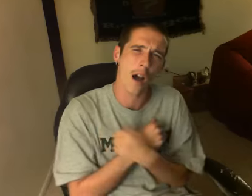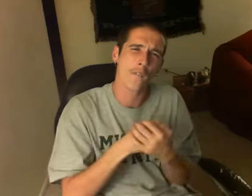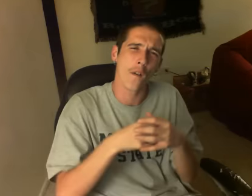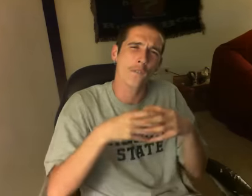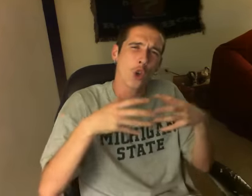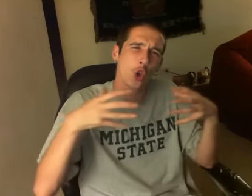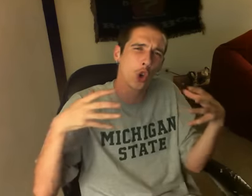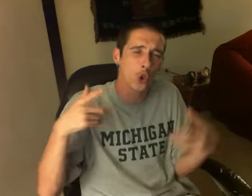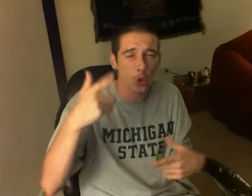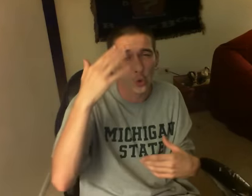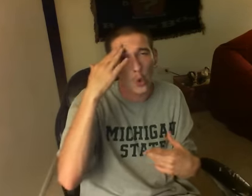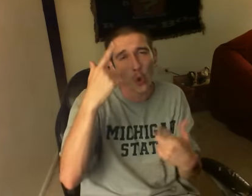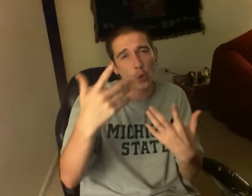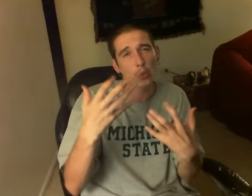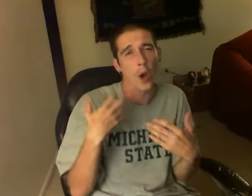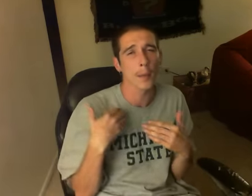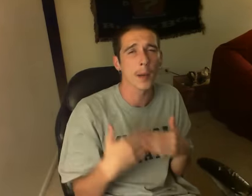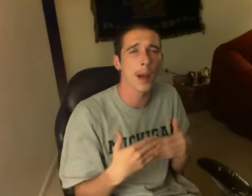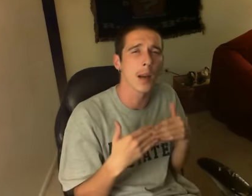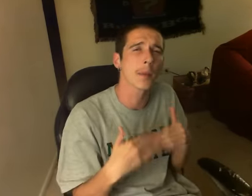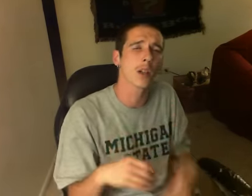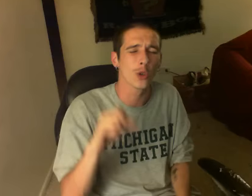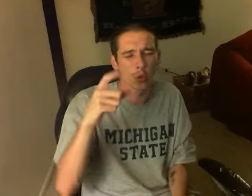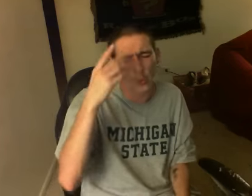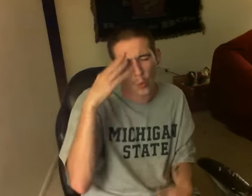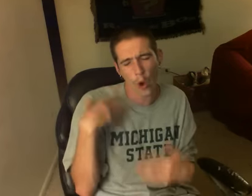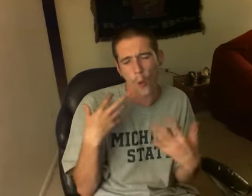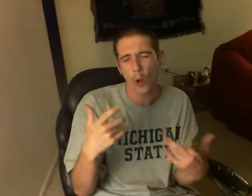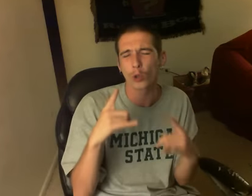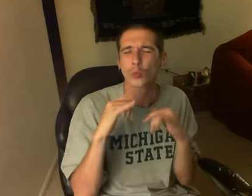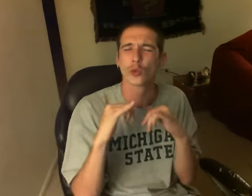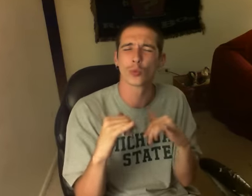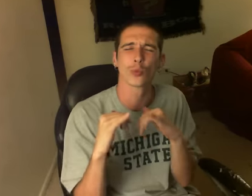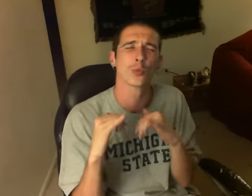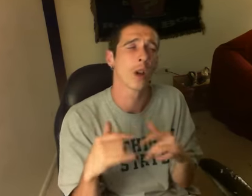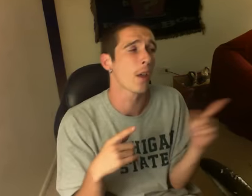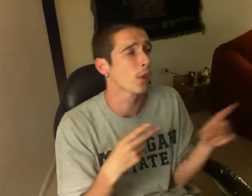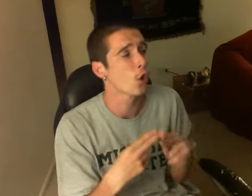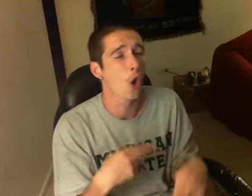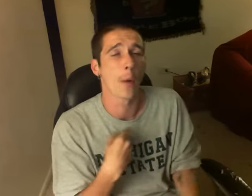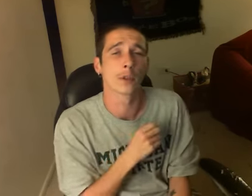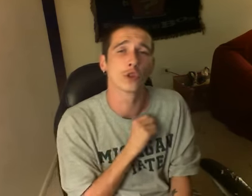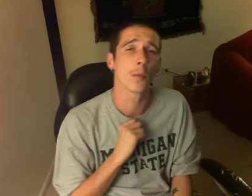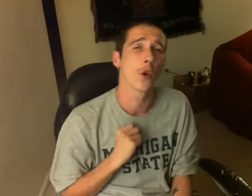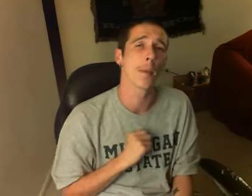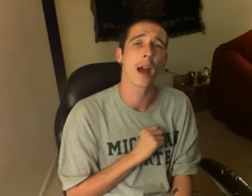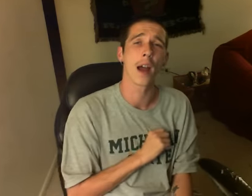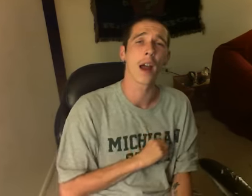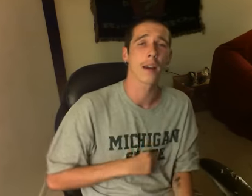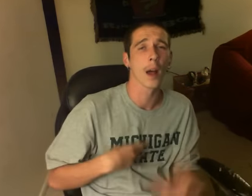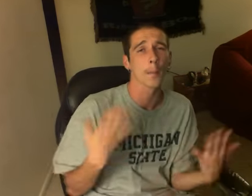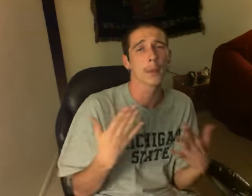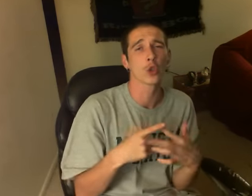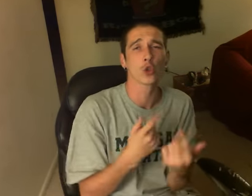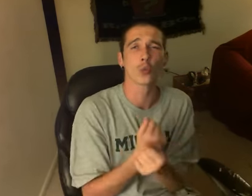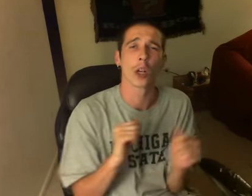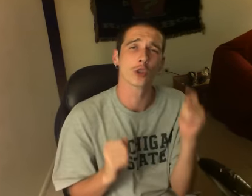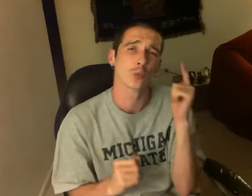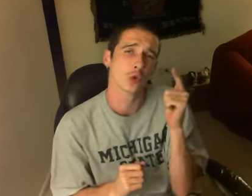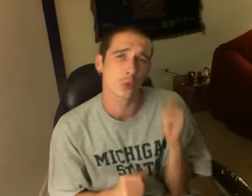our love unfurl. You know you want me, baby. You know I want you too. They call me Superman.